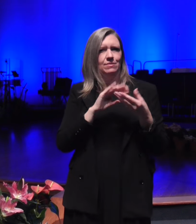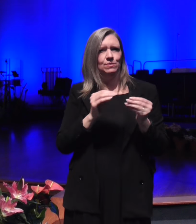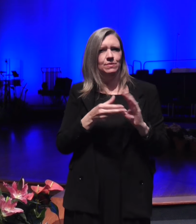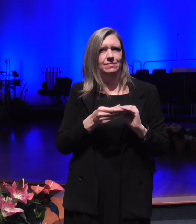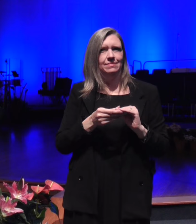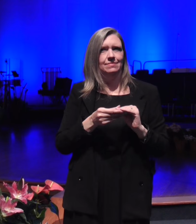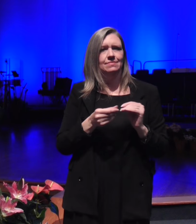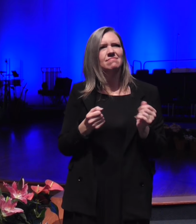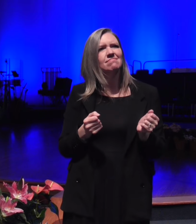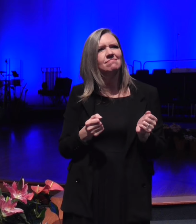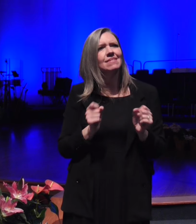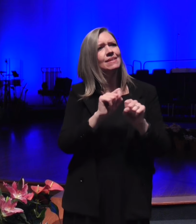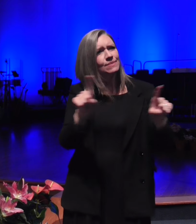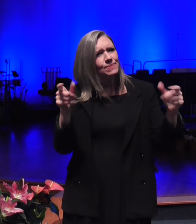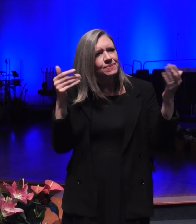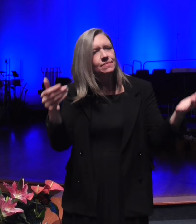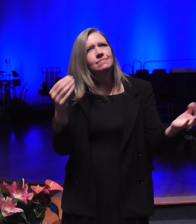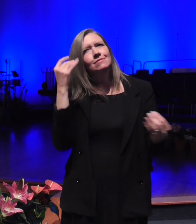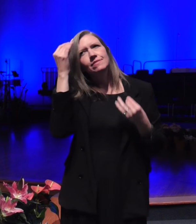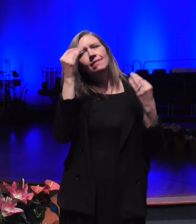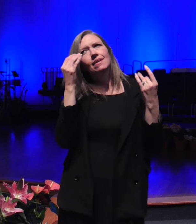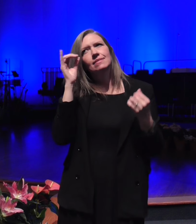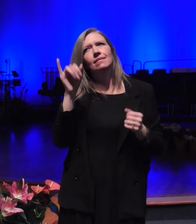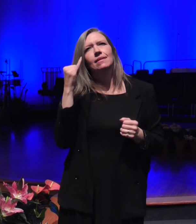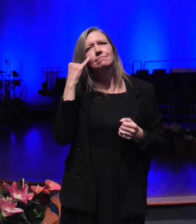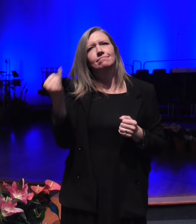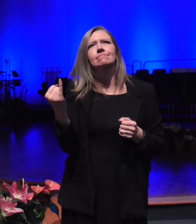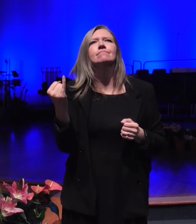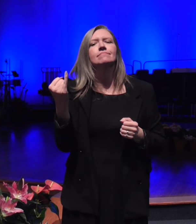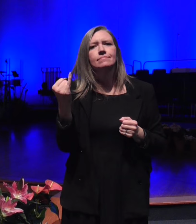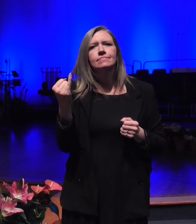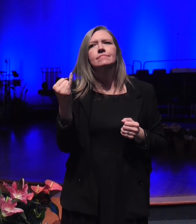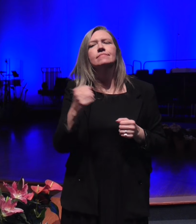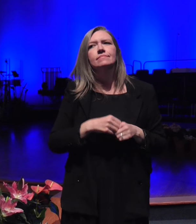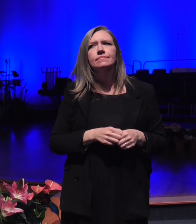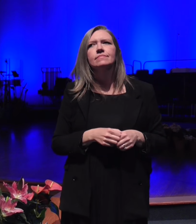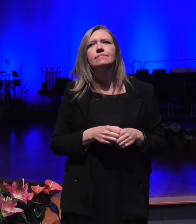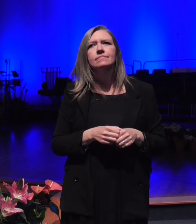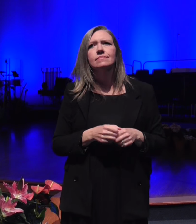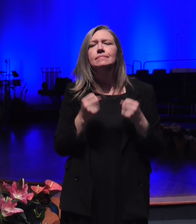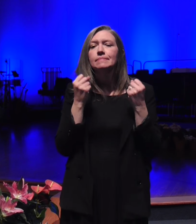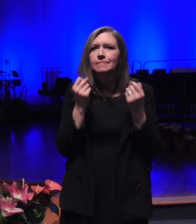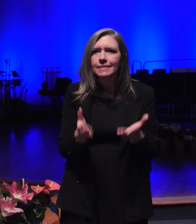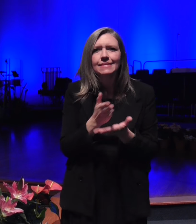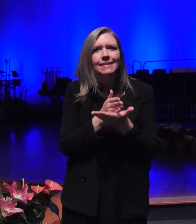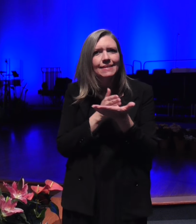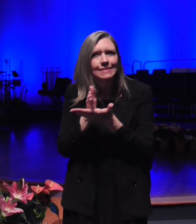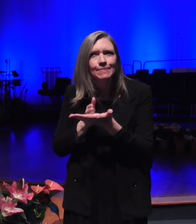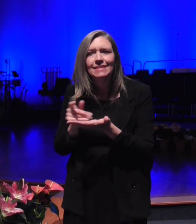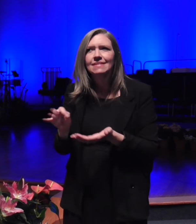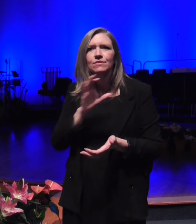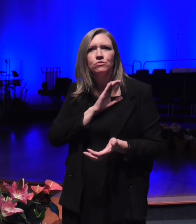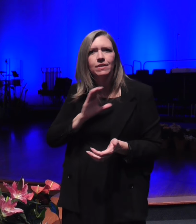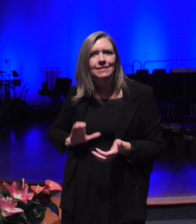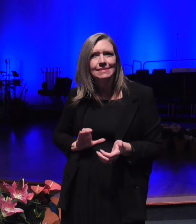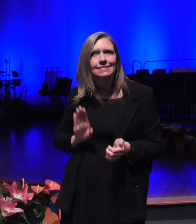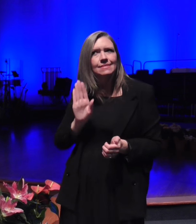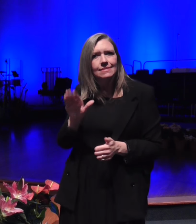I invite you to reflect on that idea for a moment, that there are so many aspects of the Christ life that show